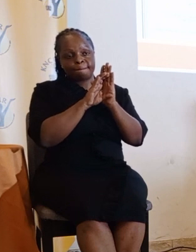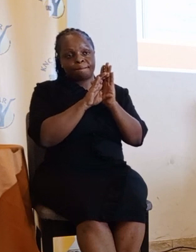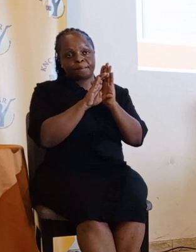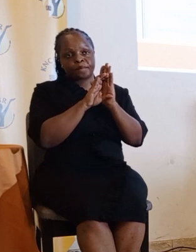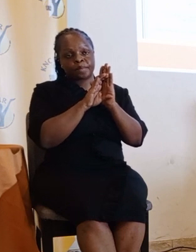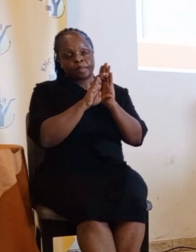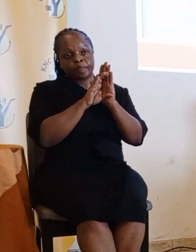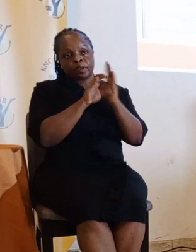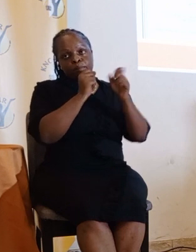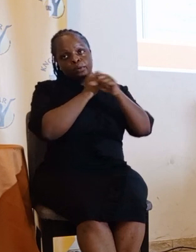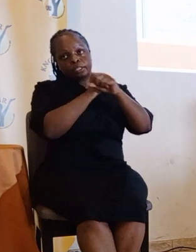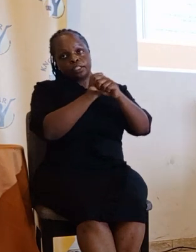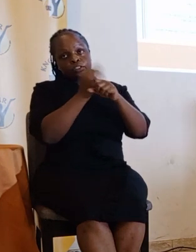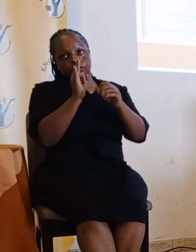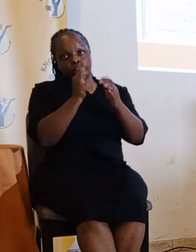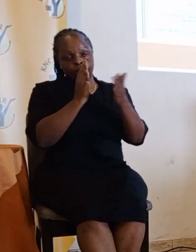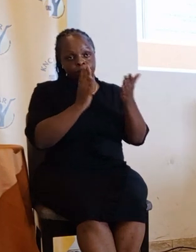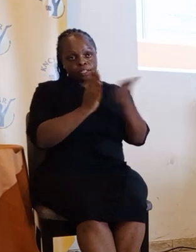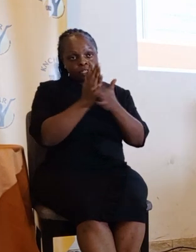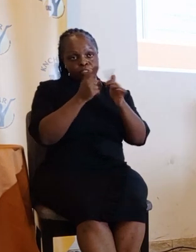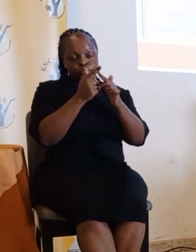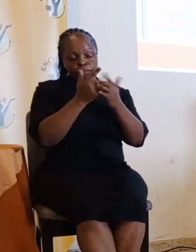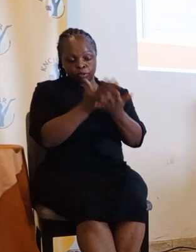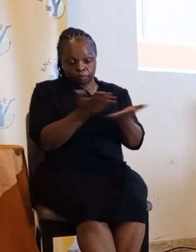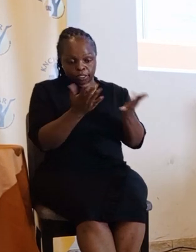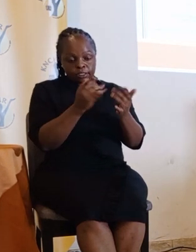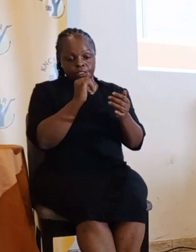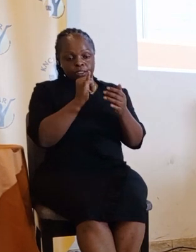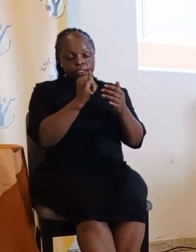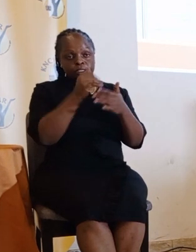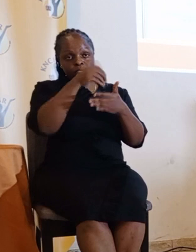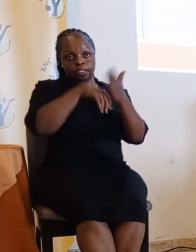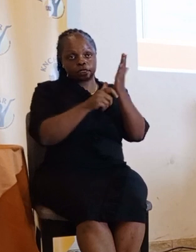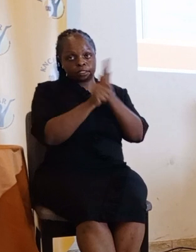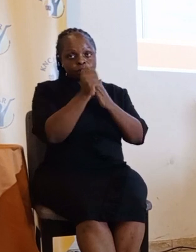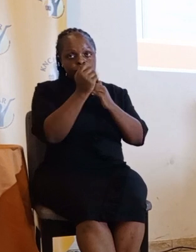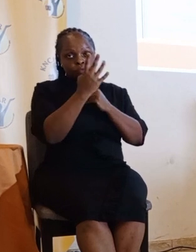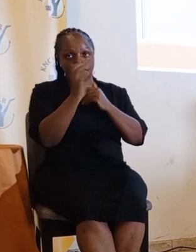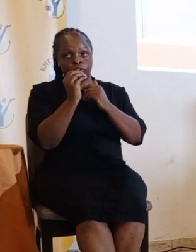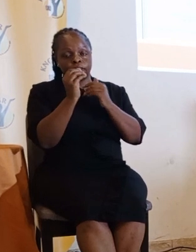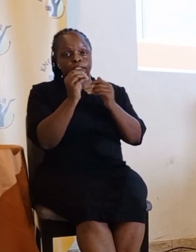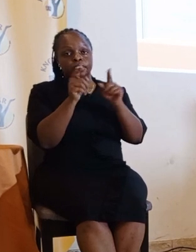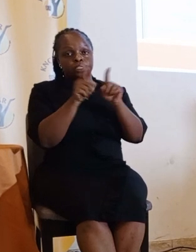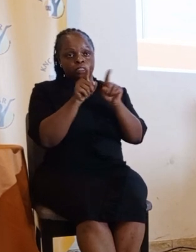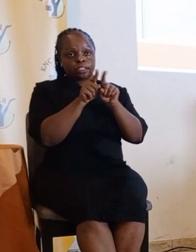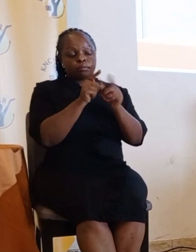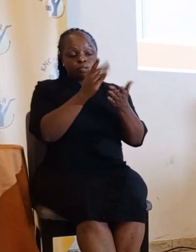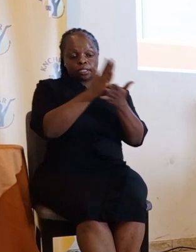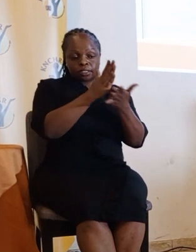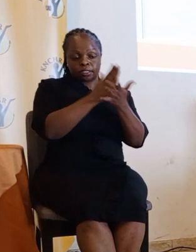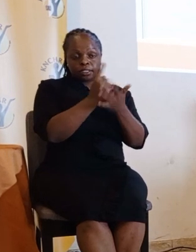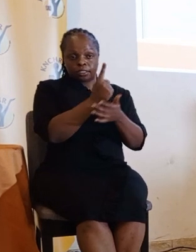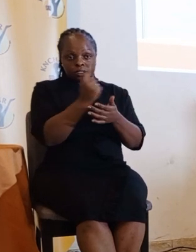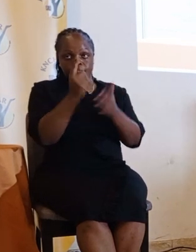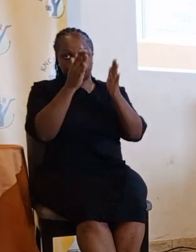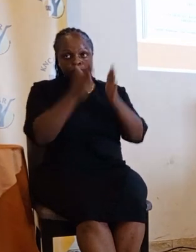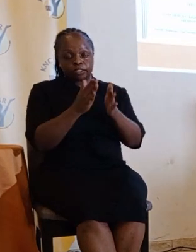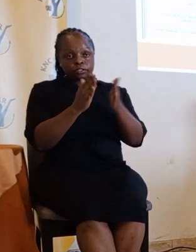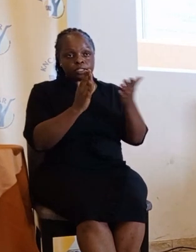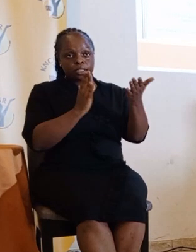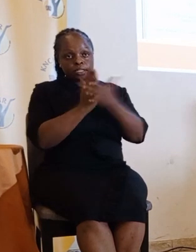The protection of the right to property is protected in Article 40, and it guarantees every person the right,